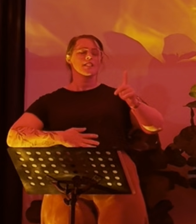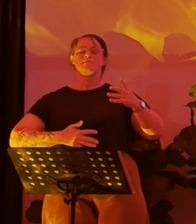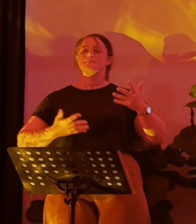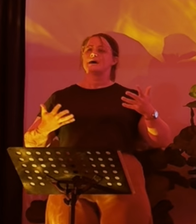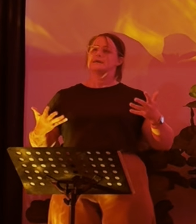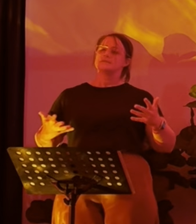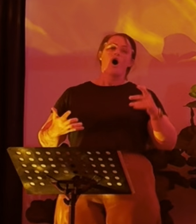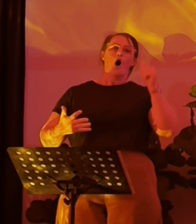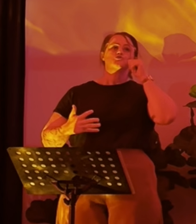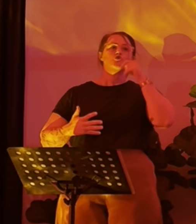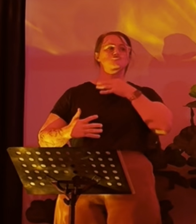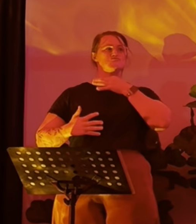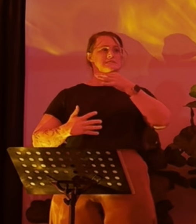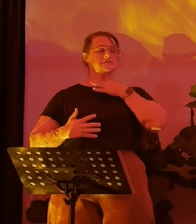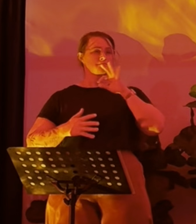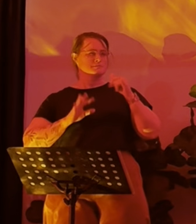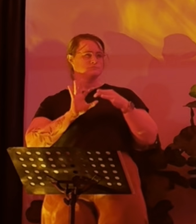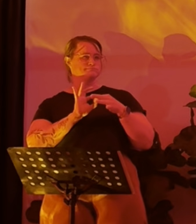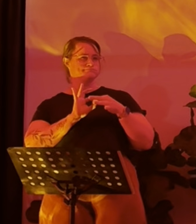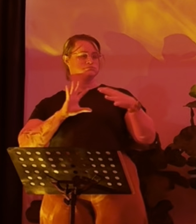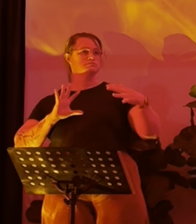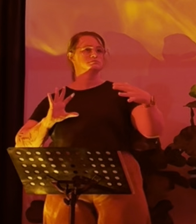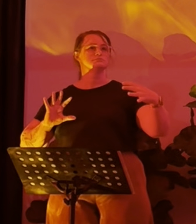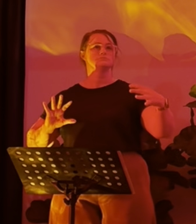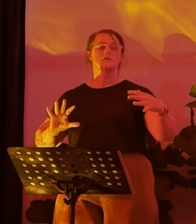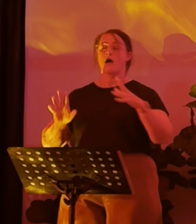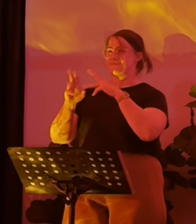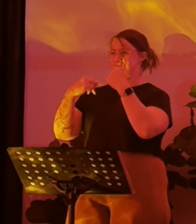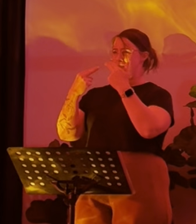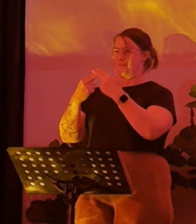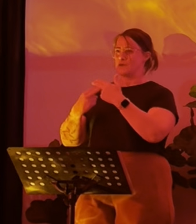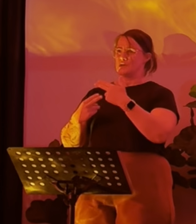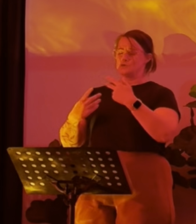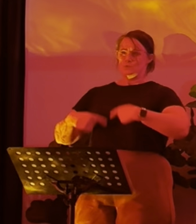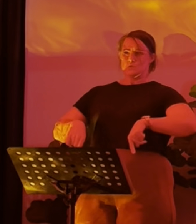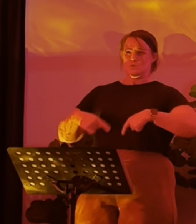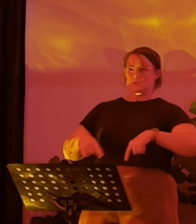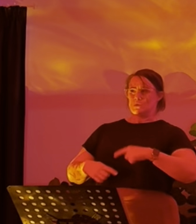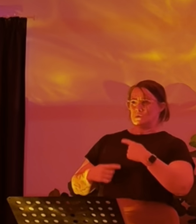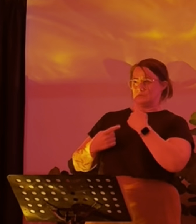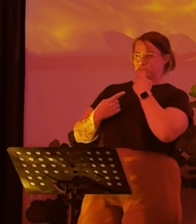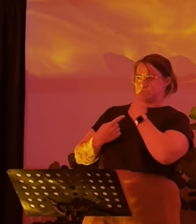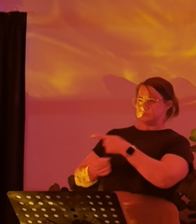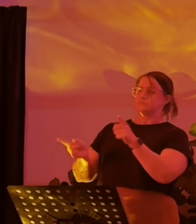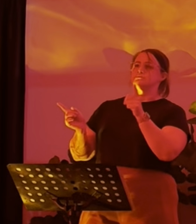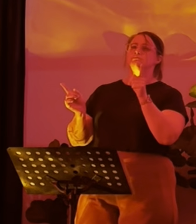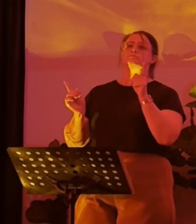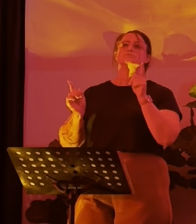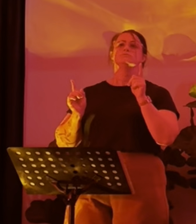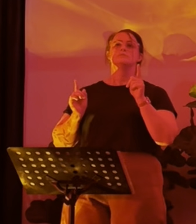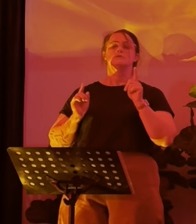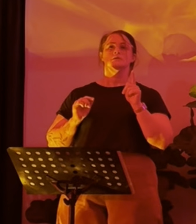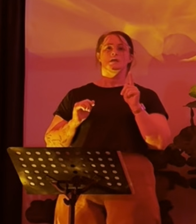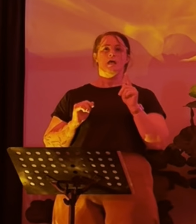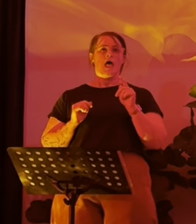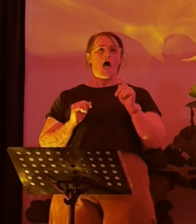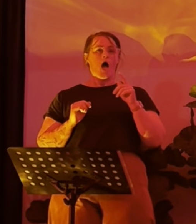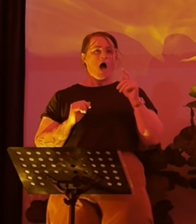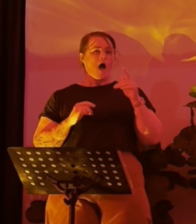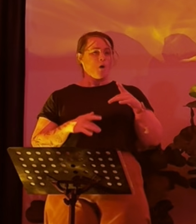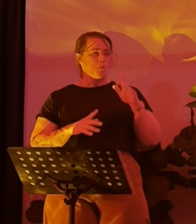feel a partial risk I might be losing you. And I'm afraid to tell our parents yet I'm truly nervous. Tell you what feelings will